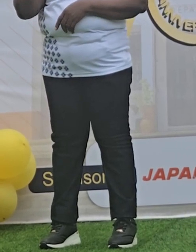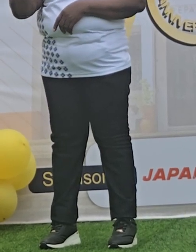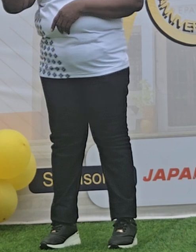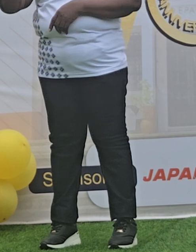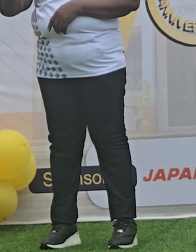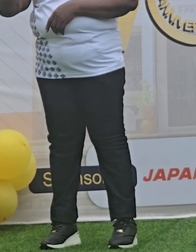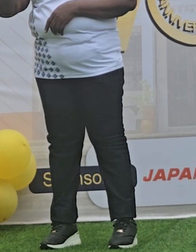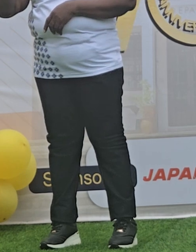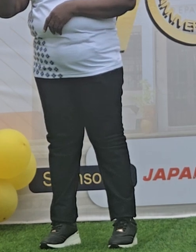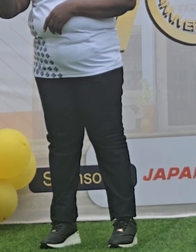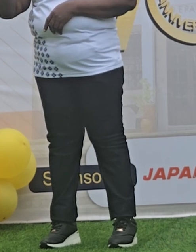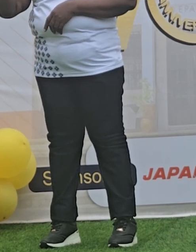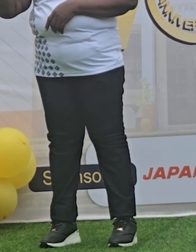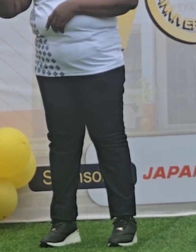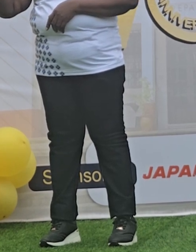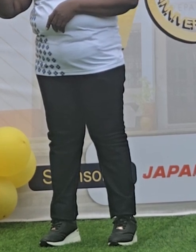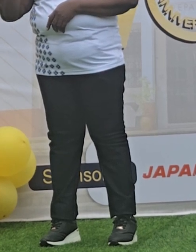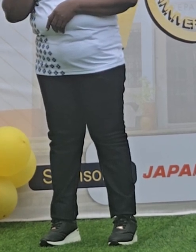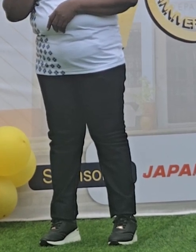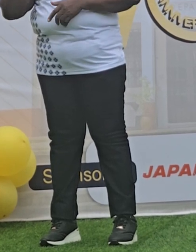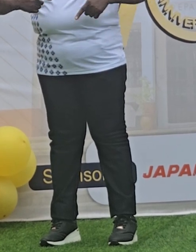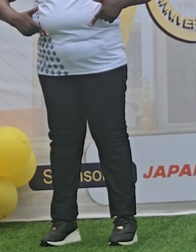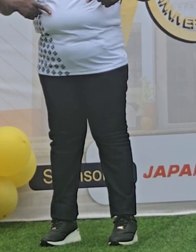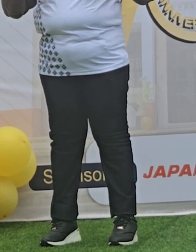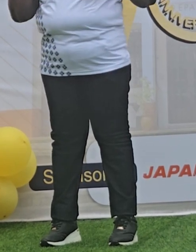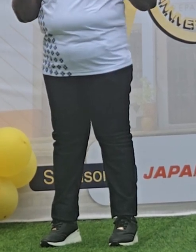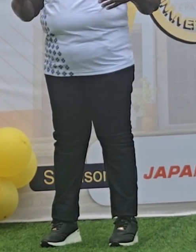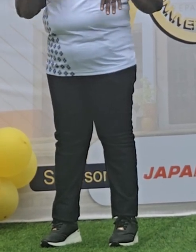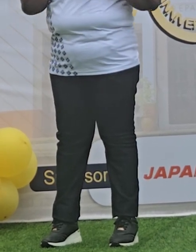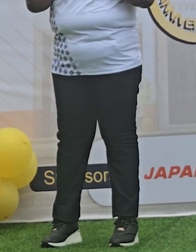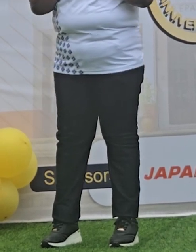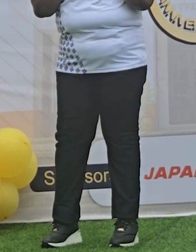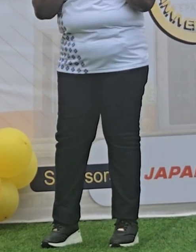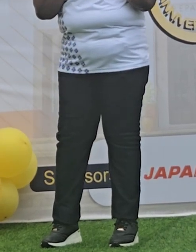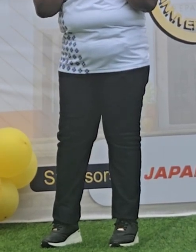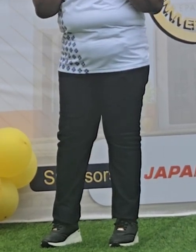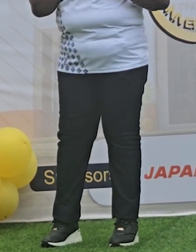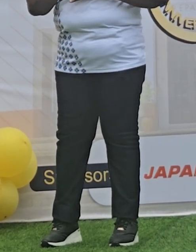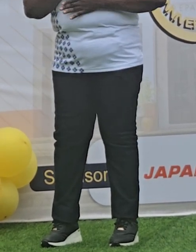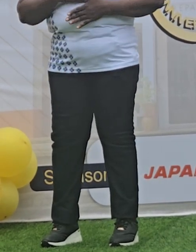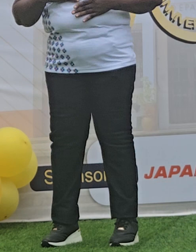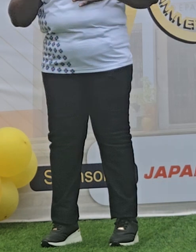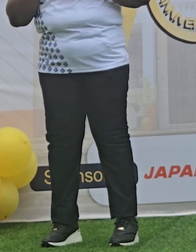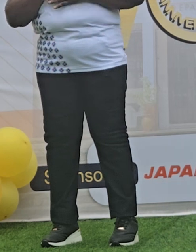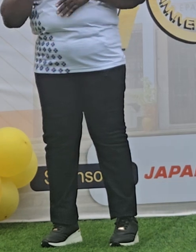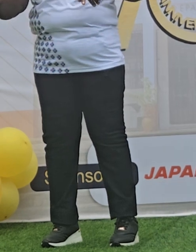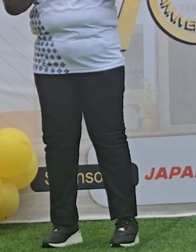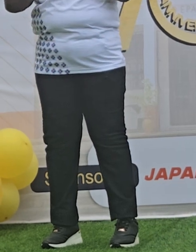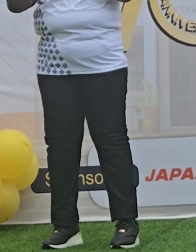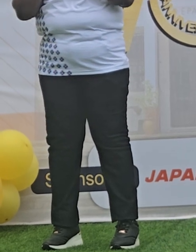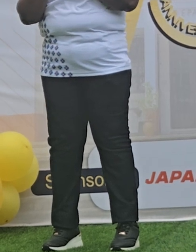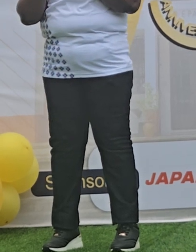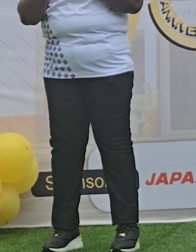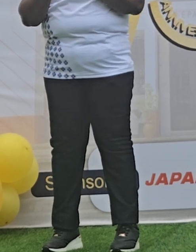life was very comfortable and pleasurable in the University of Ghana. But towards the